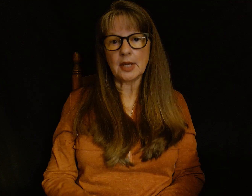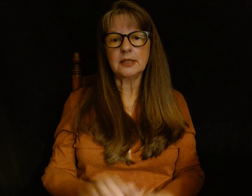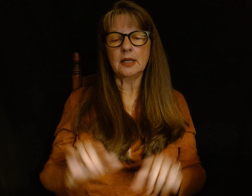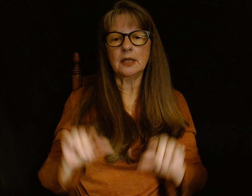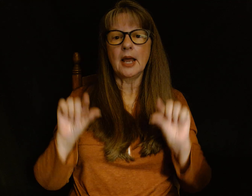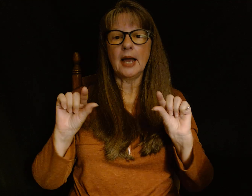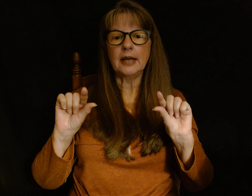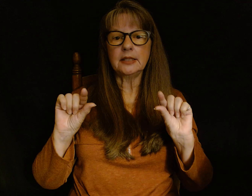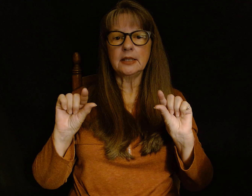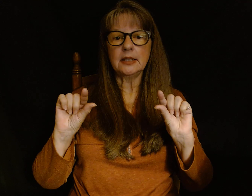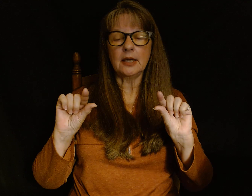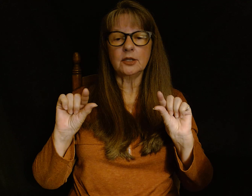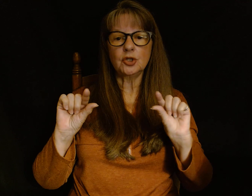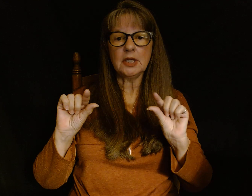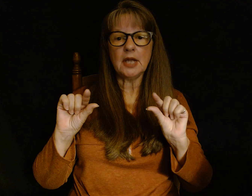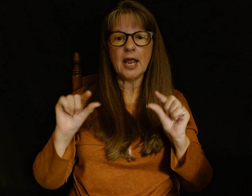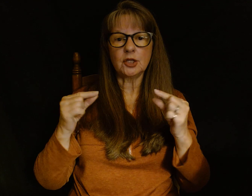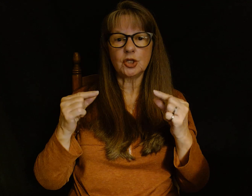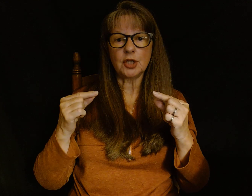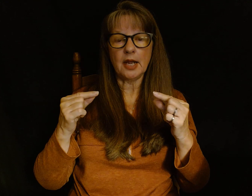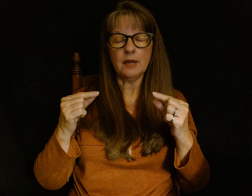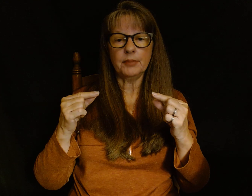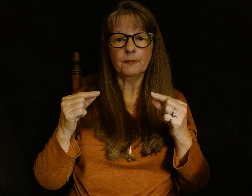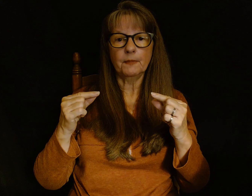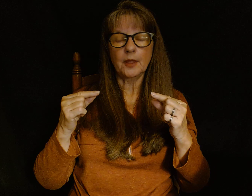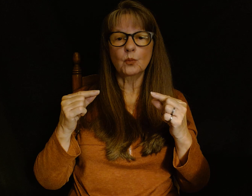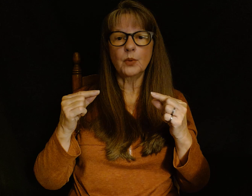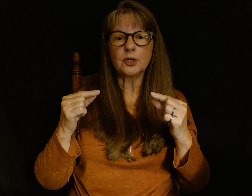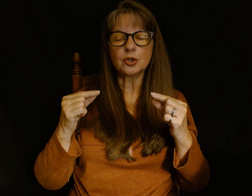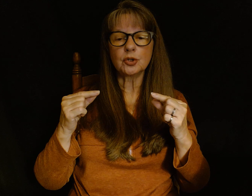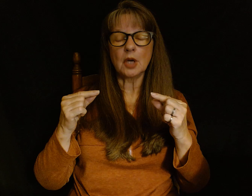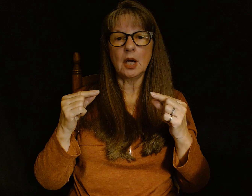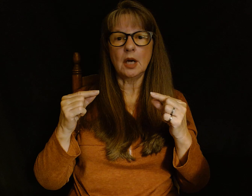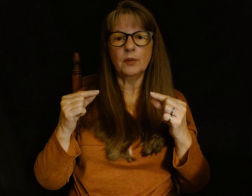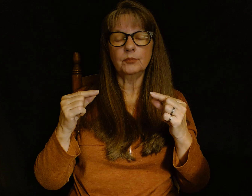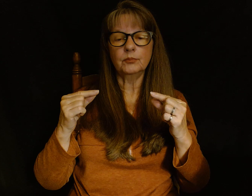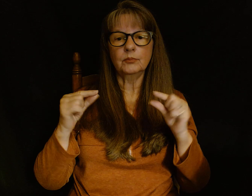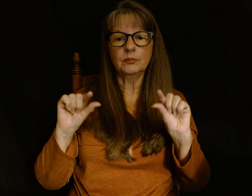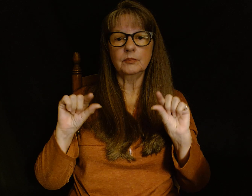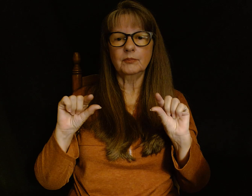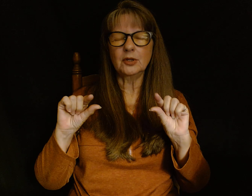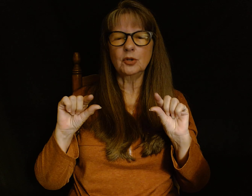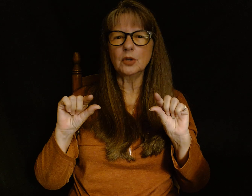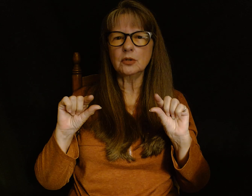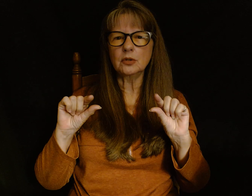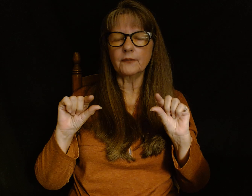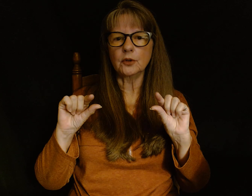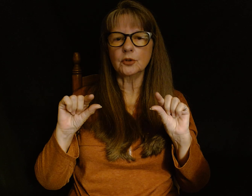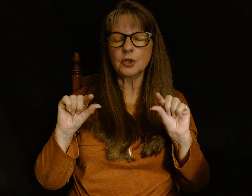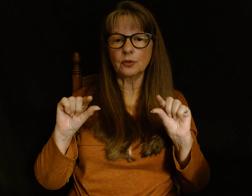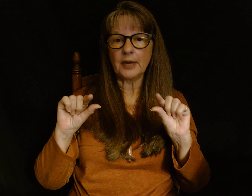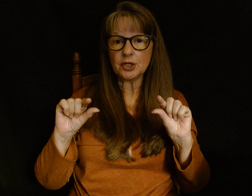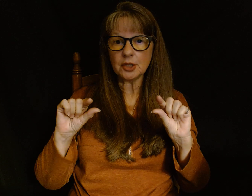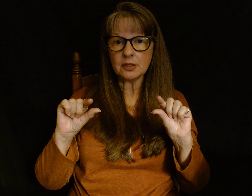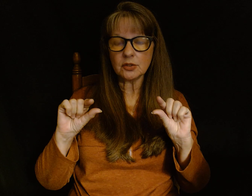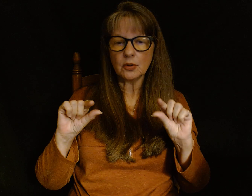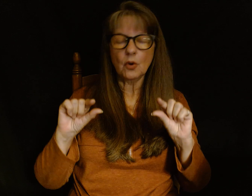did a G hand shape, which you could do that for generations